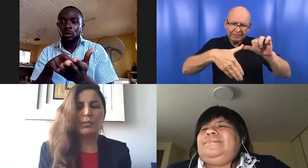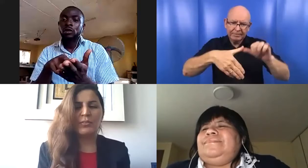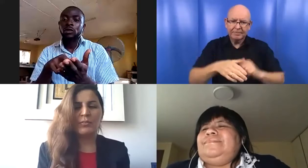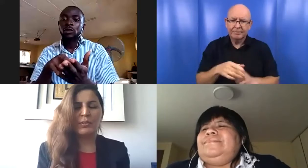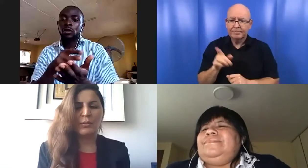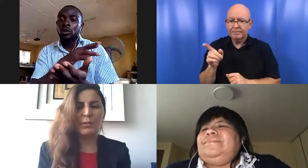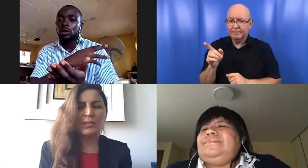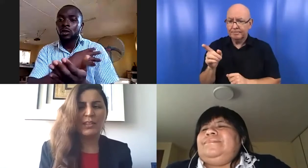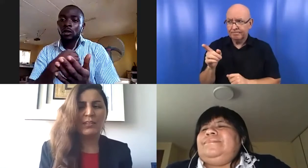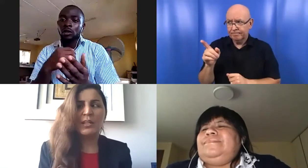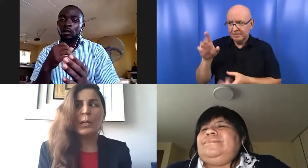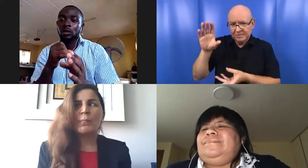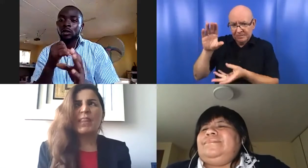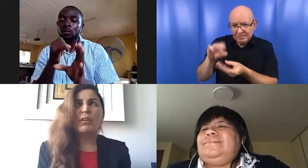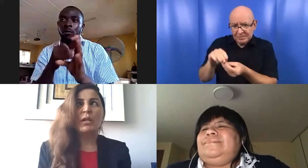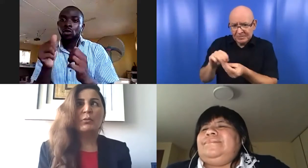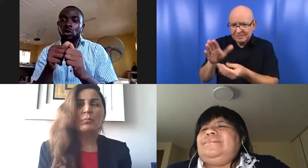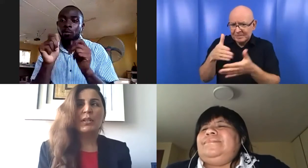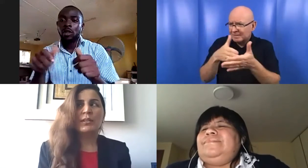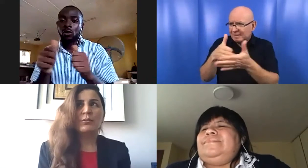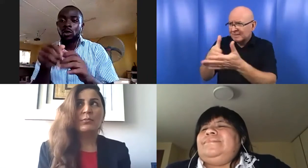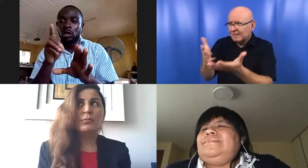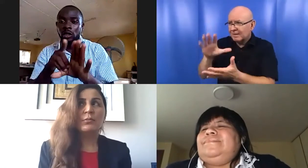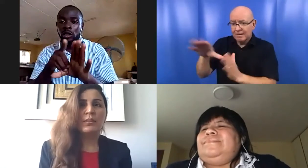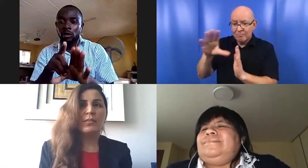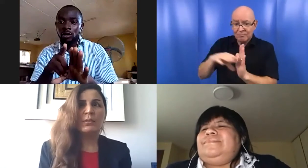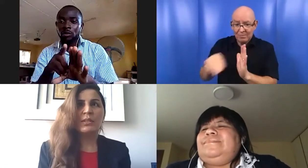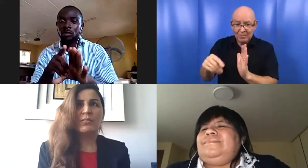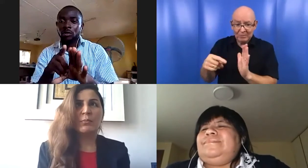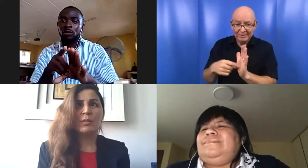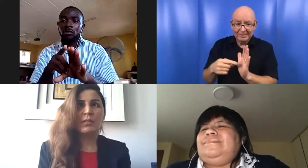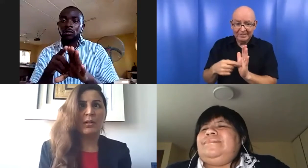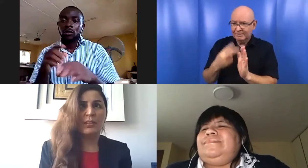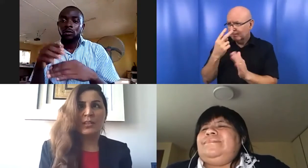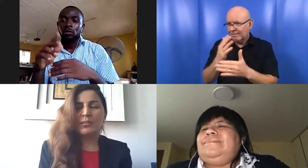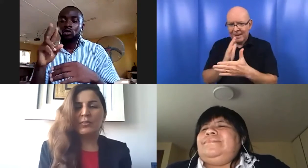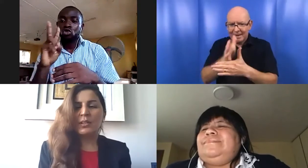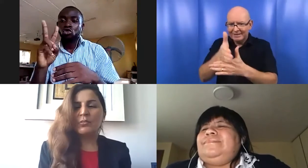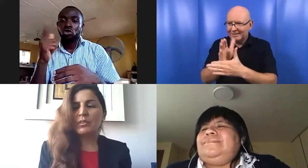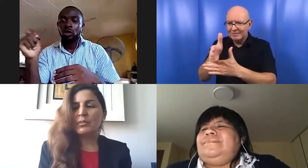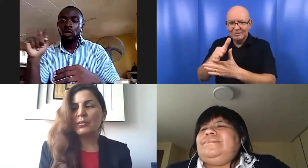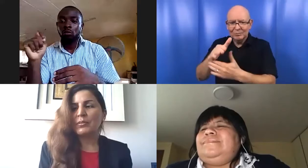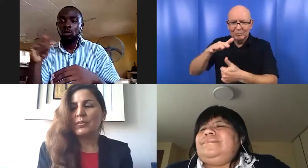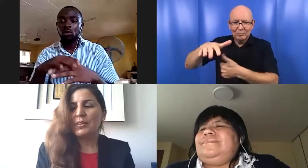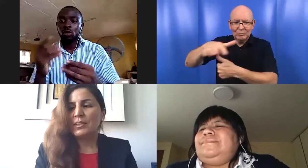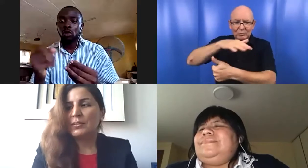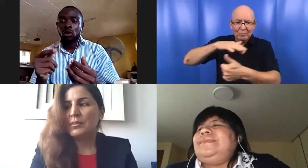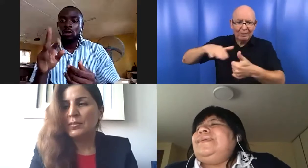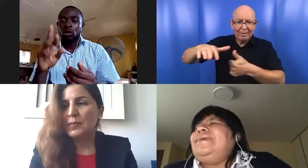for persons with disabilities, followed by 2 testimonies from the ground. Rosario, floor is